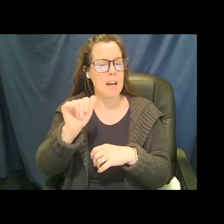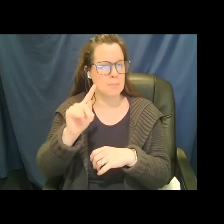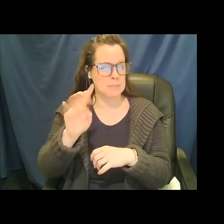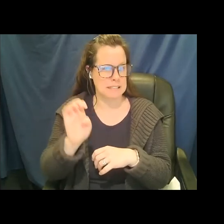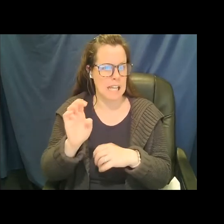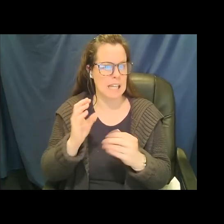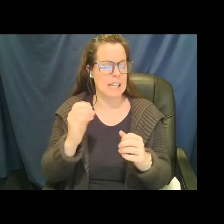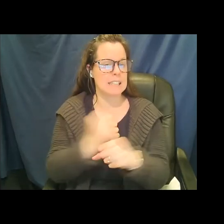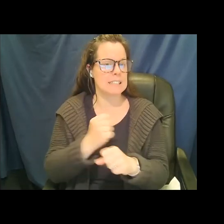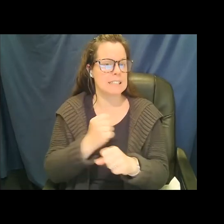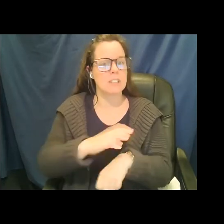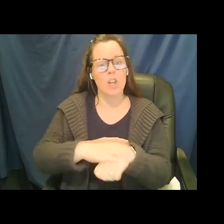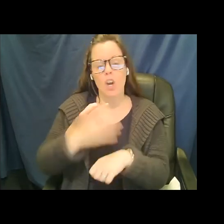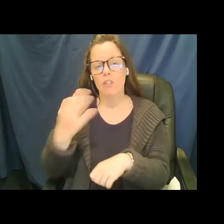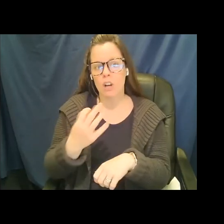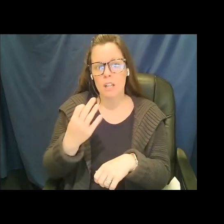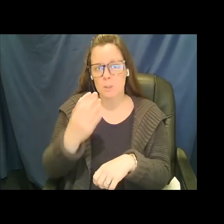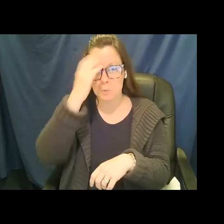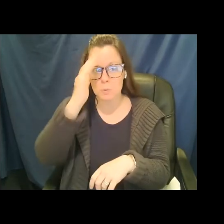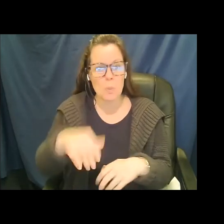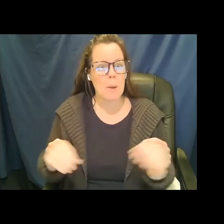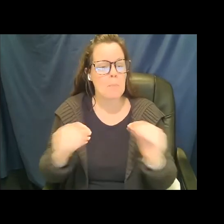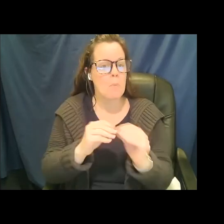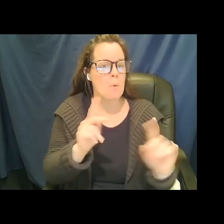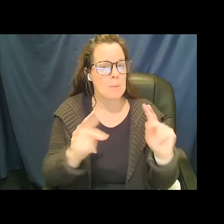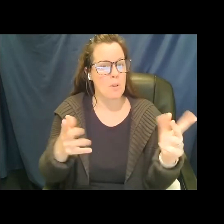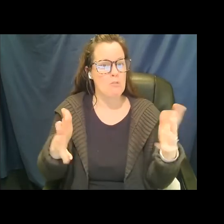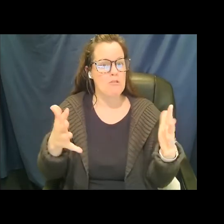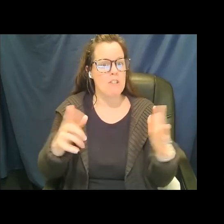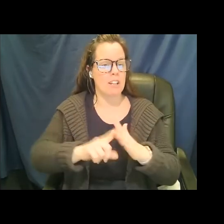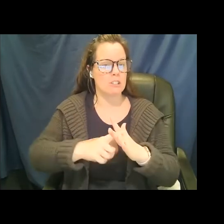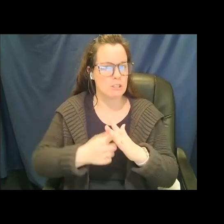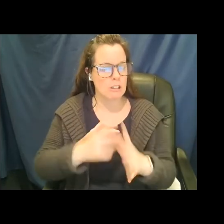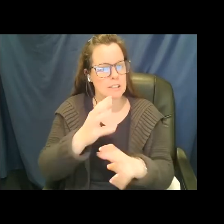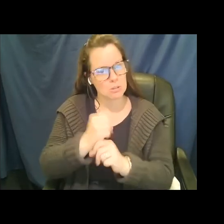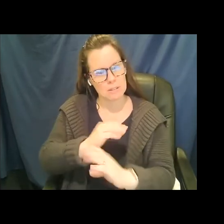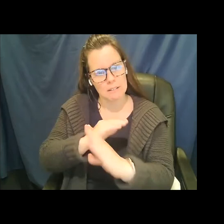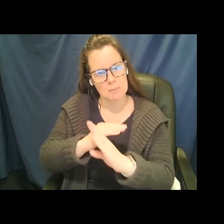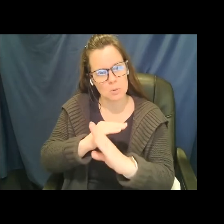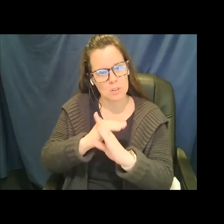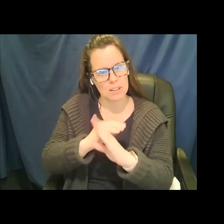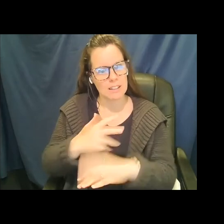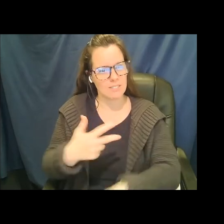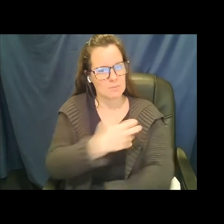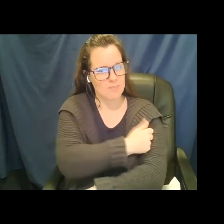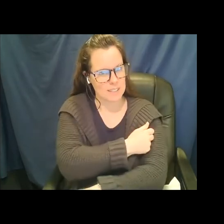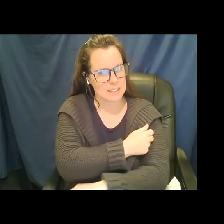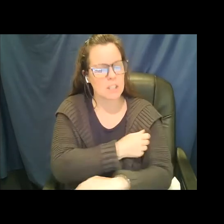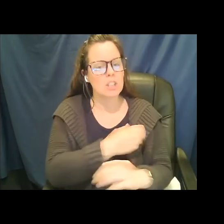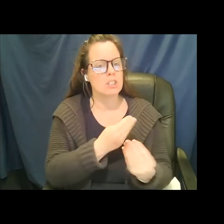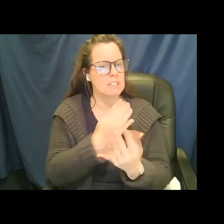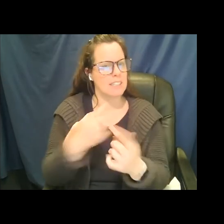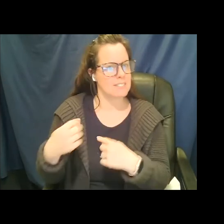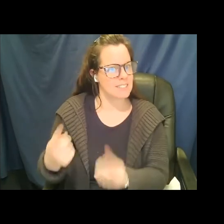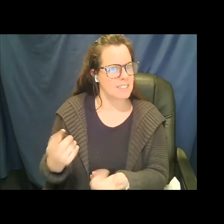Friday, so we know that even more people are already starting to build immunity from vaccination given since